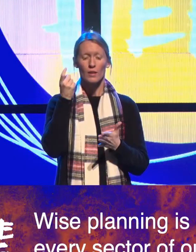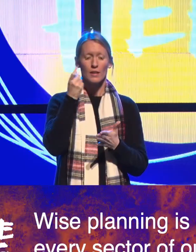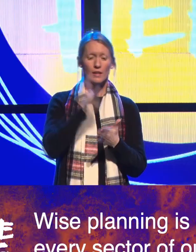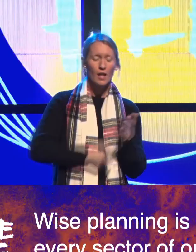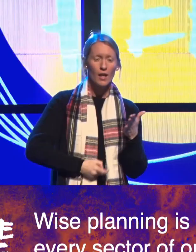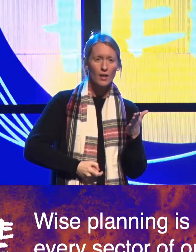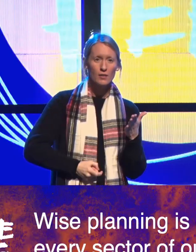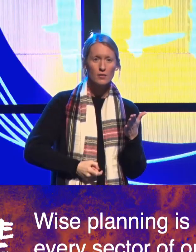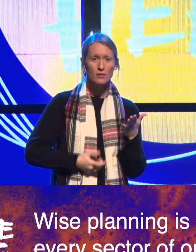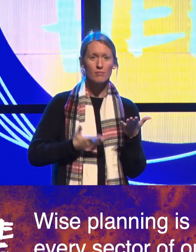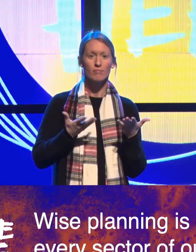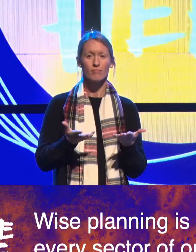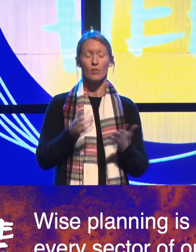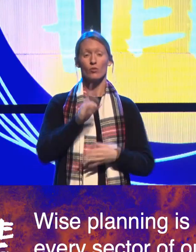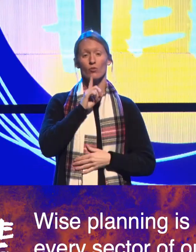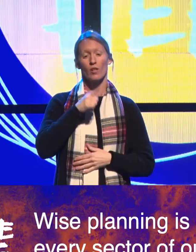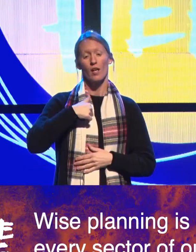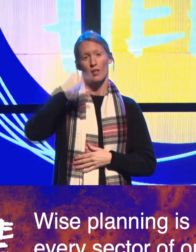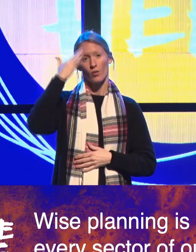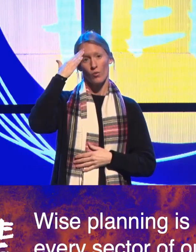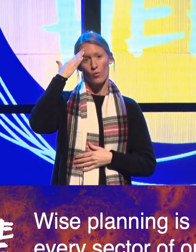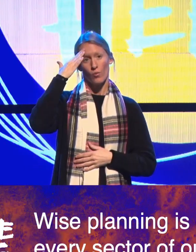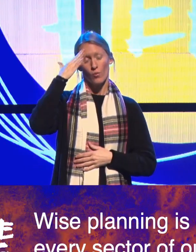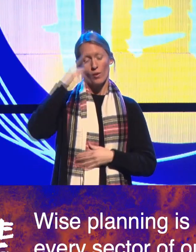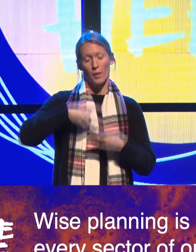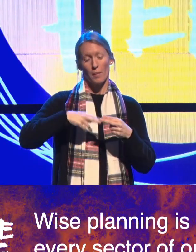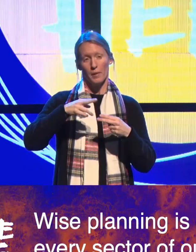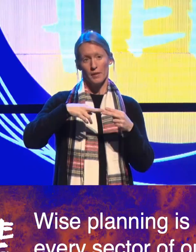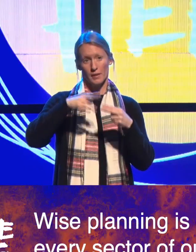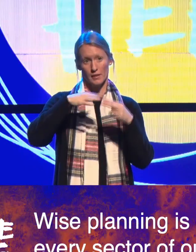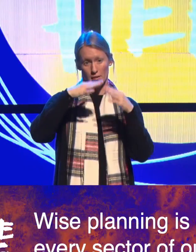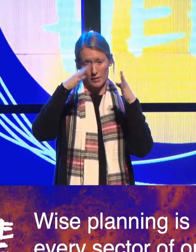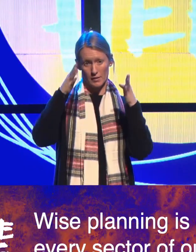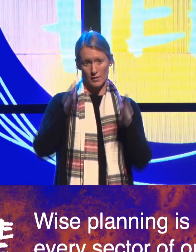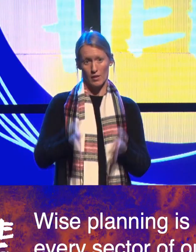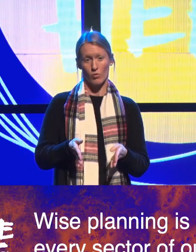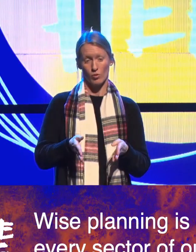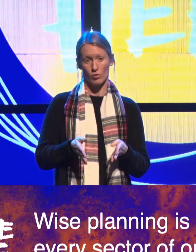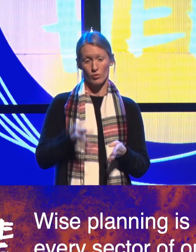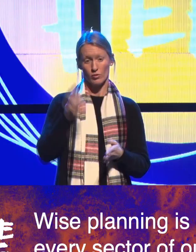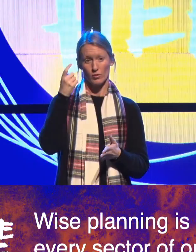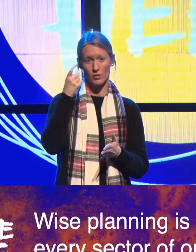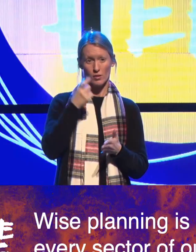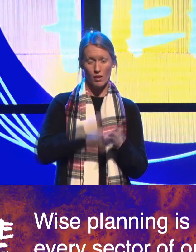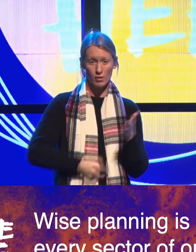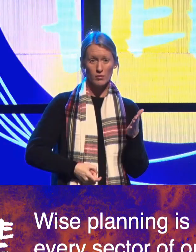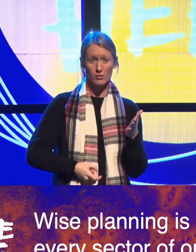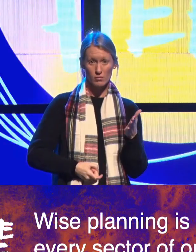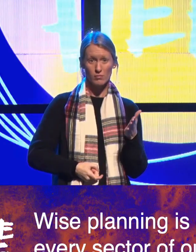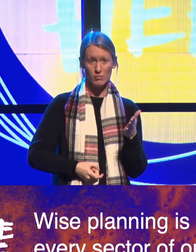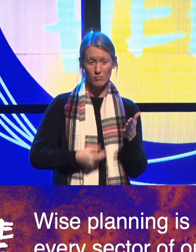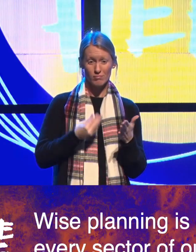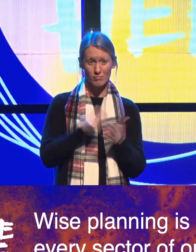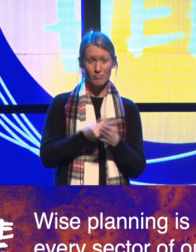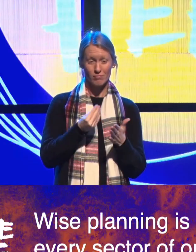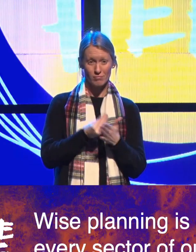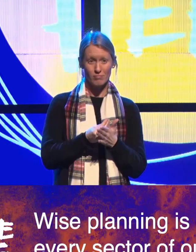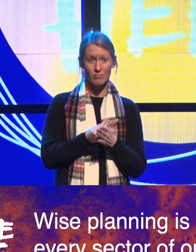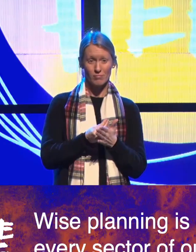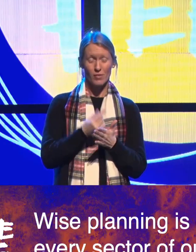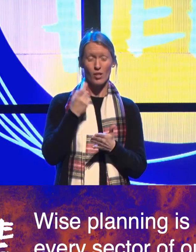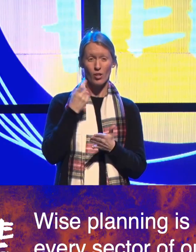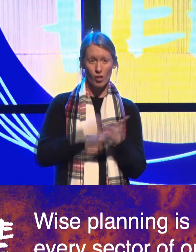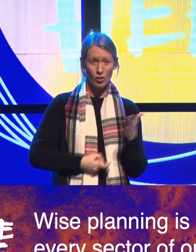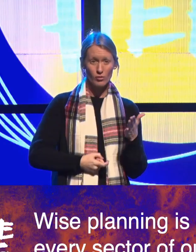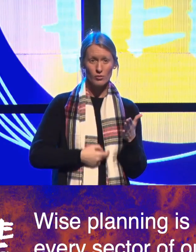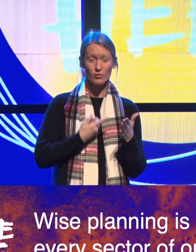And the truth is, I know this, building towers costs. Building towers costs. There's always a cost associated